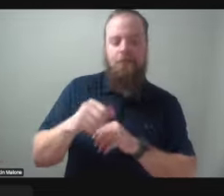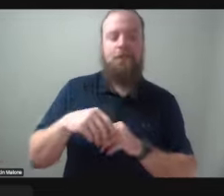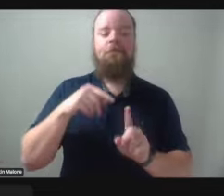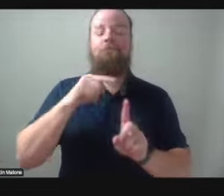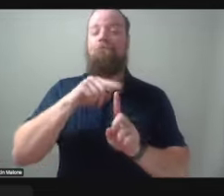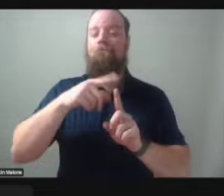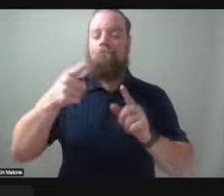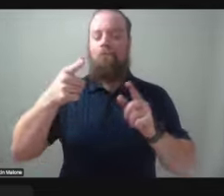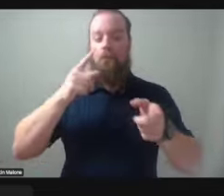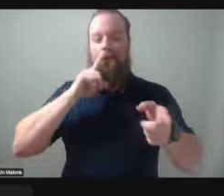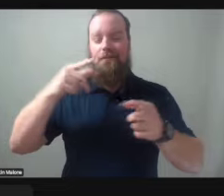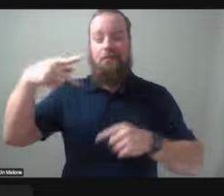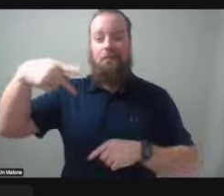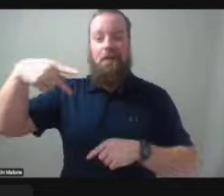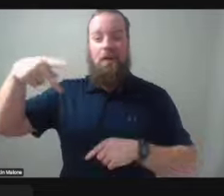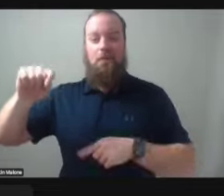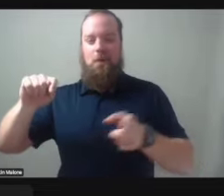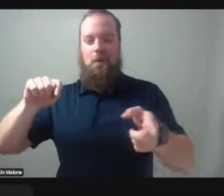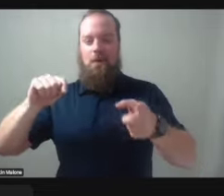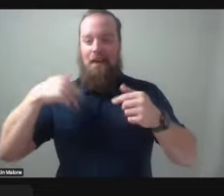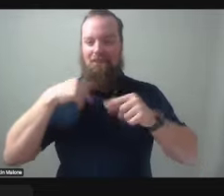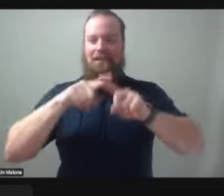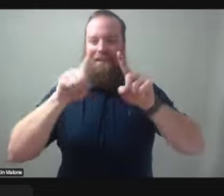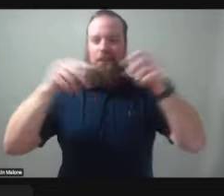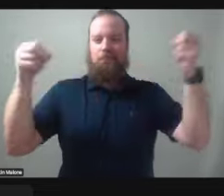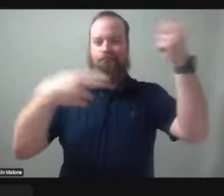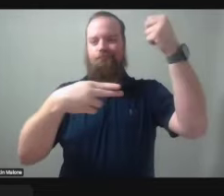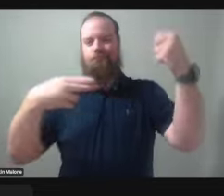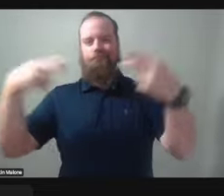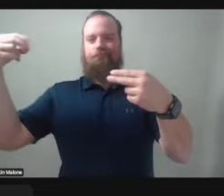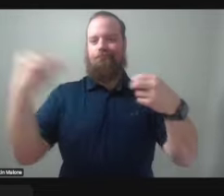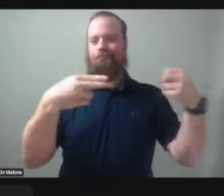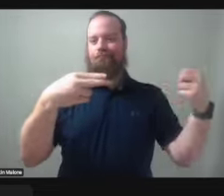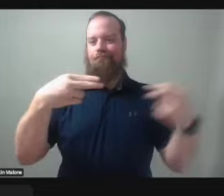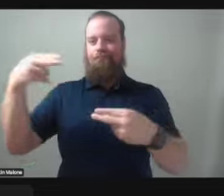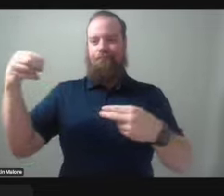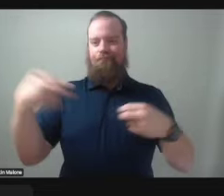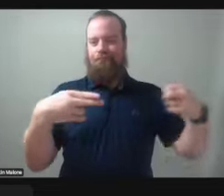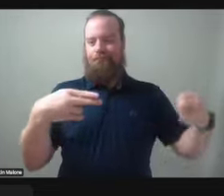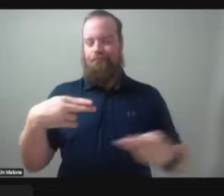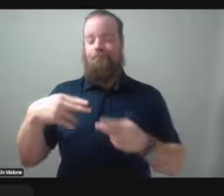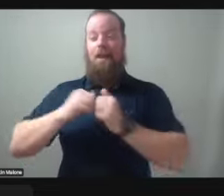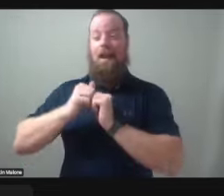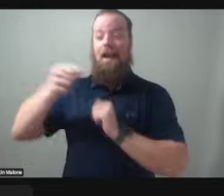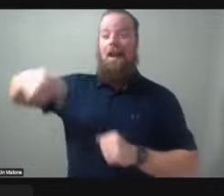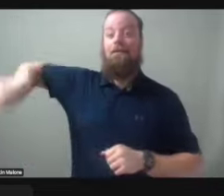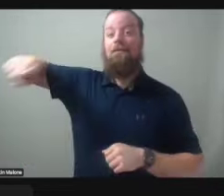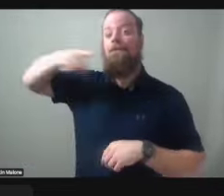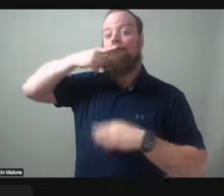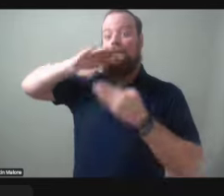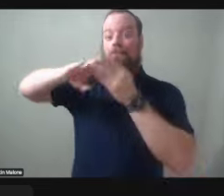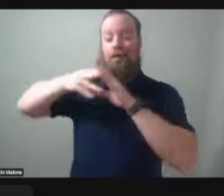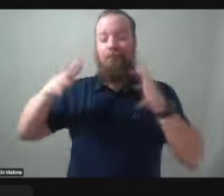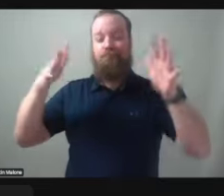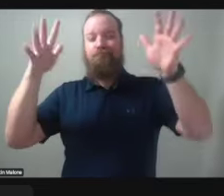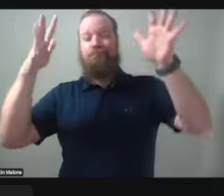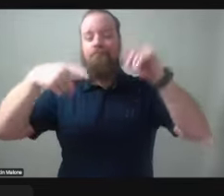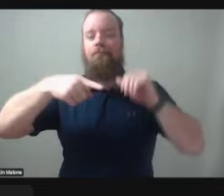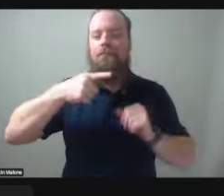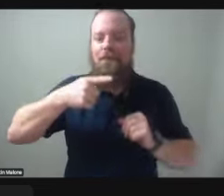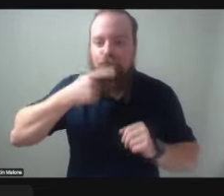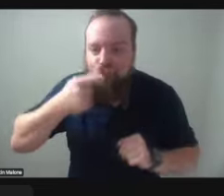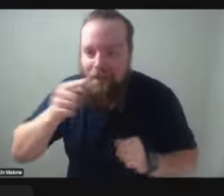So now we're going to be discussing the hashtag deaf talent. This PowerPoint will include different